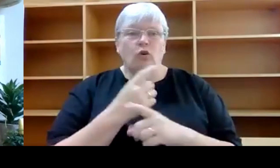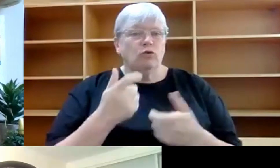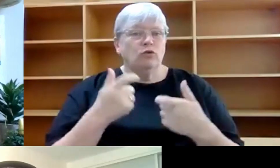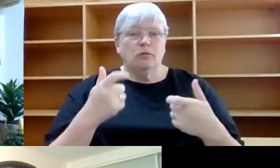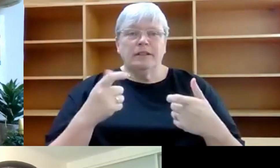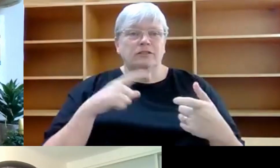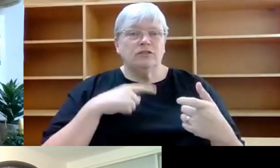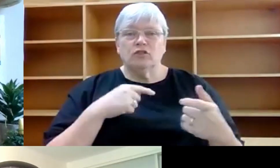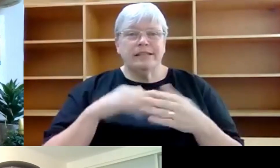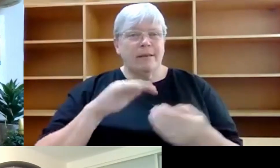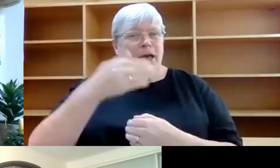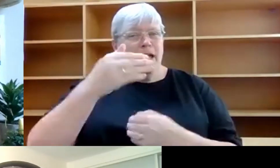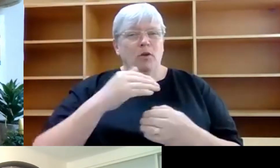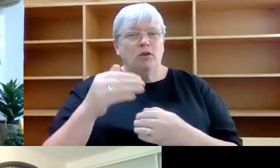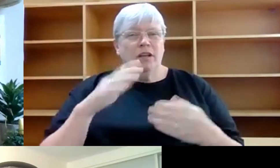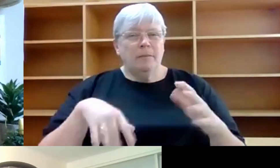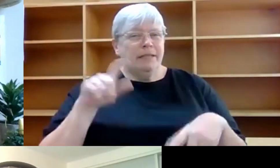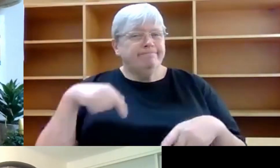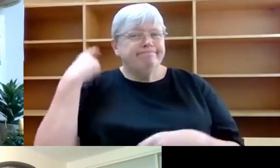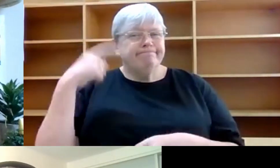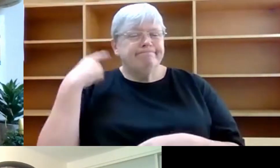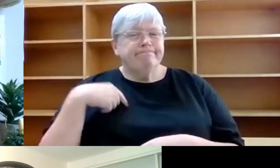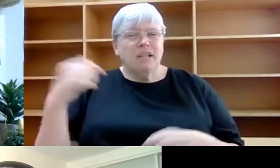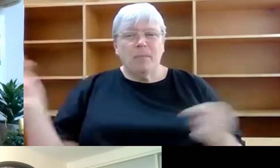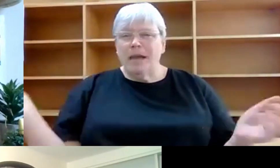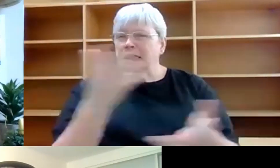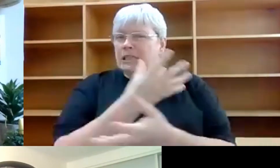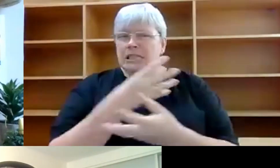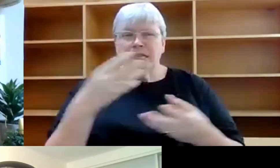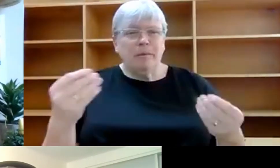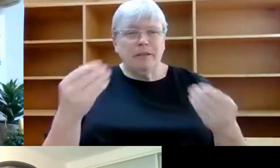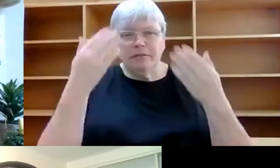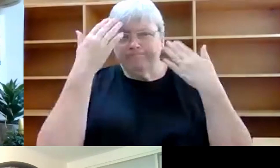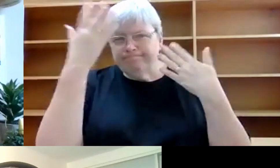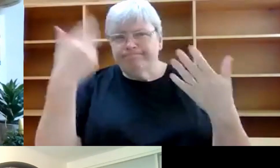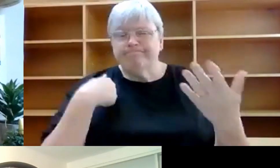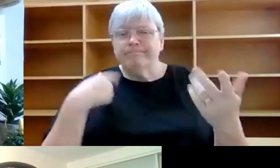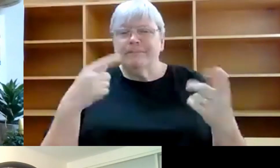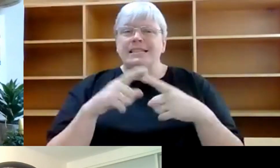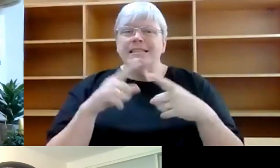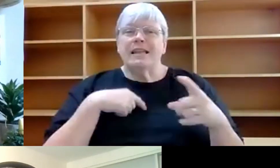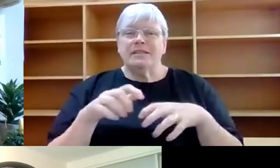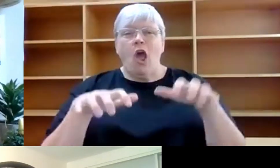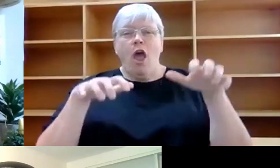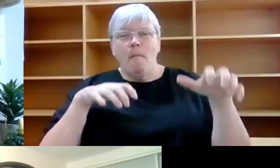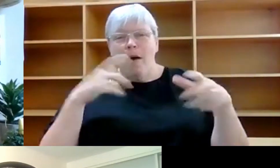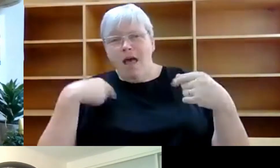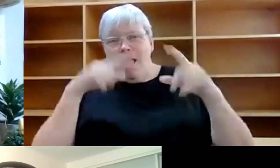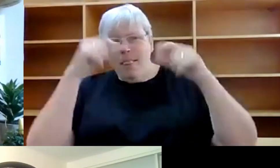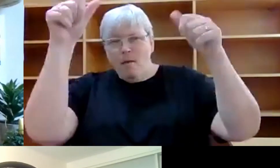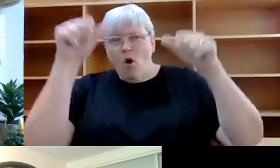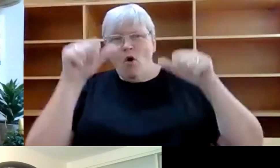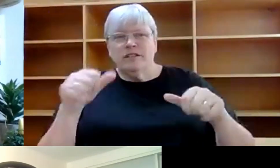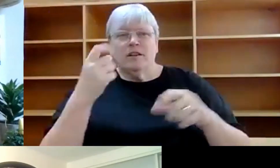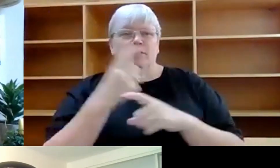is making noises like it might sort of like disappear into the air, much like the pterodactyl on the poster which we were talking about.